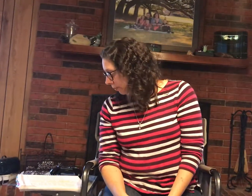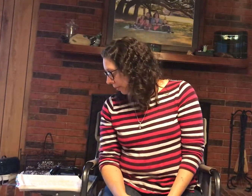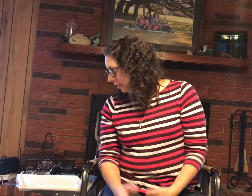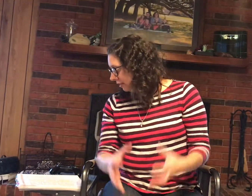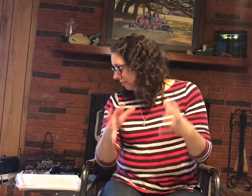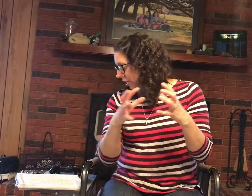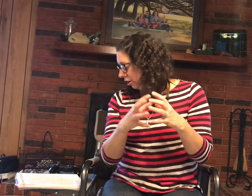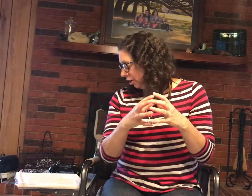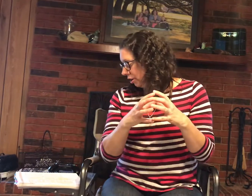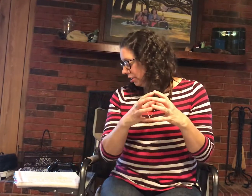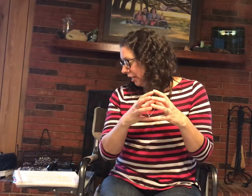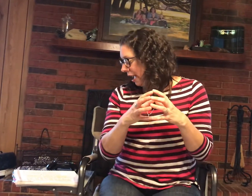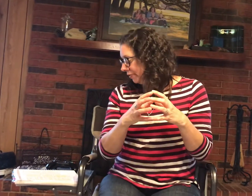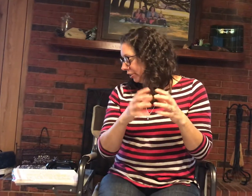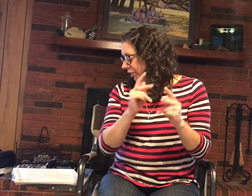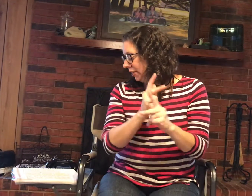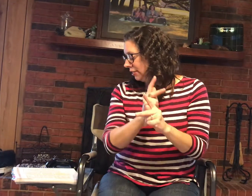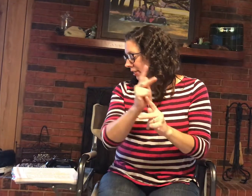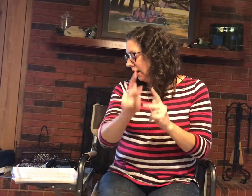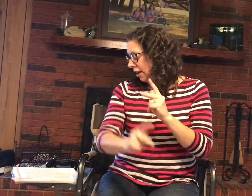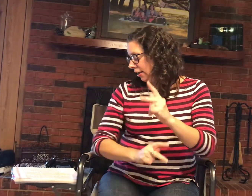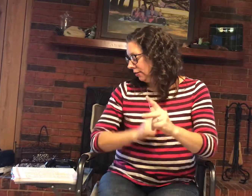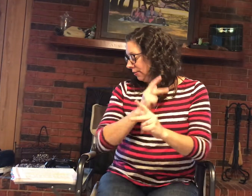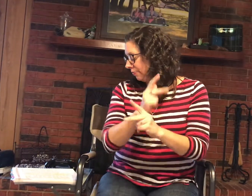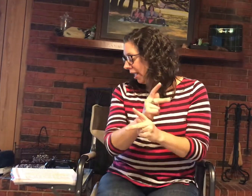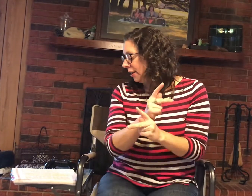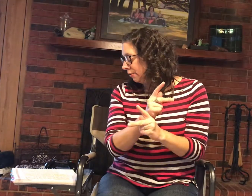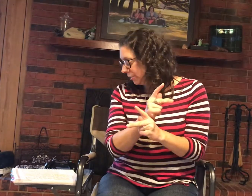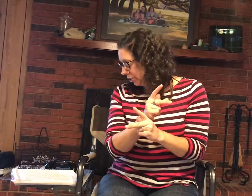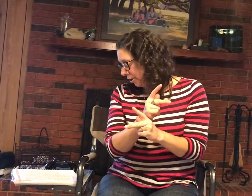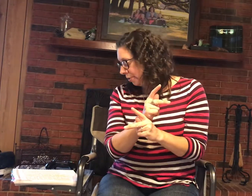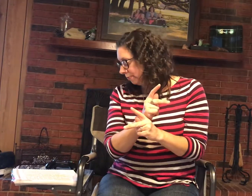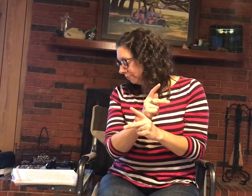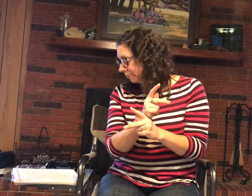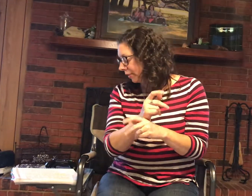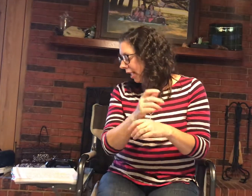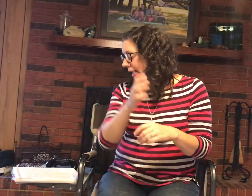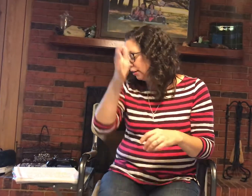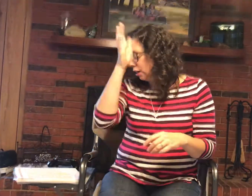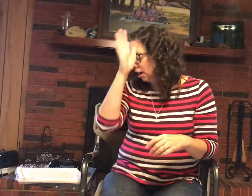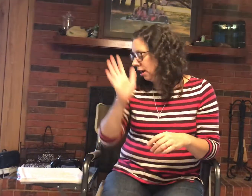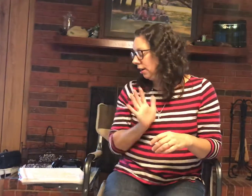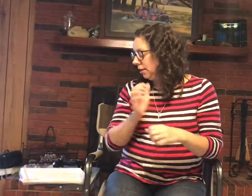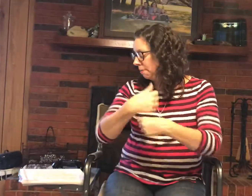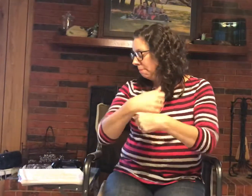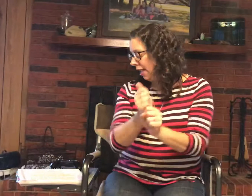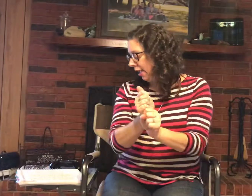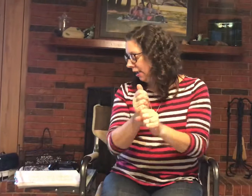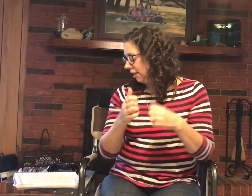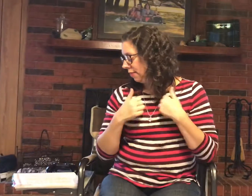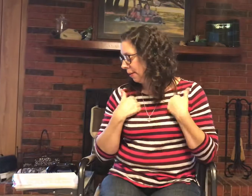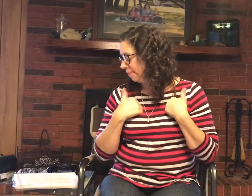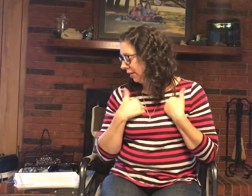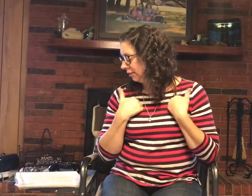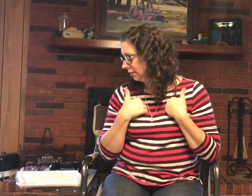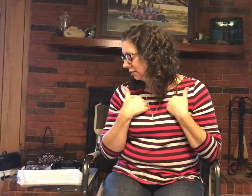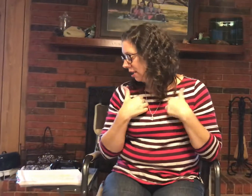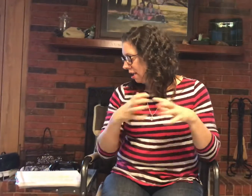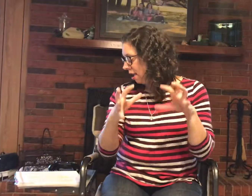Beasts of the earth after his kind, and it was so. And God made the beasts of